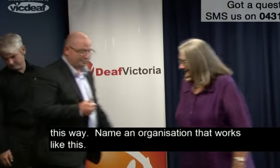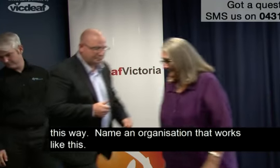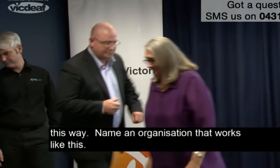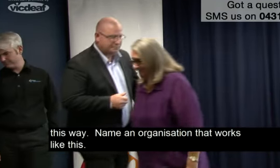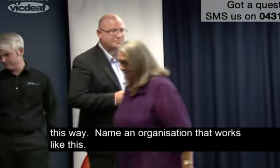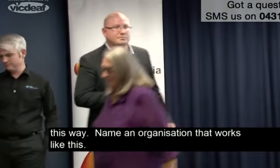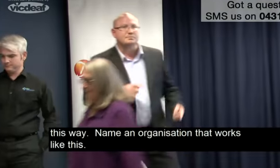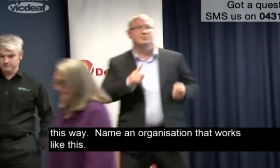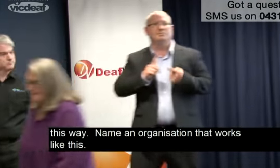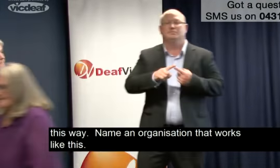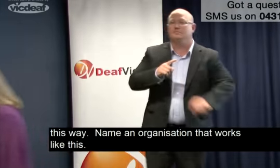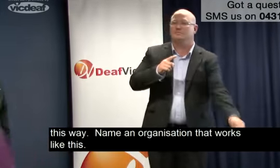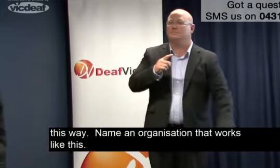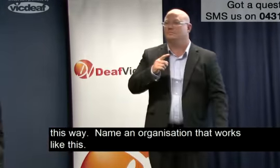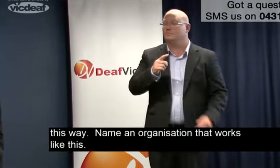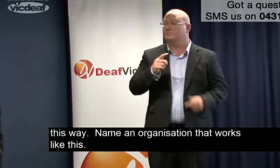That's all from me.